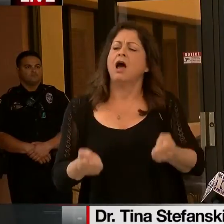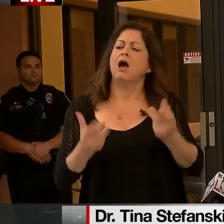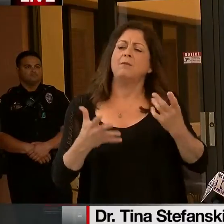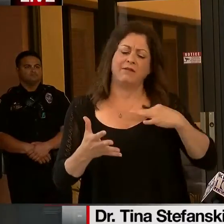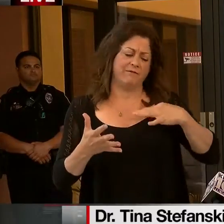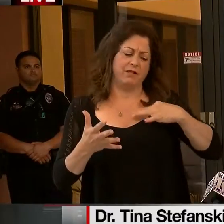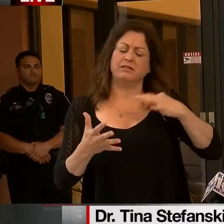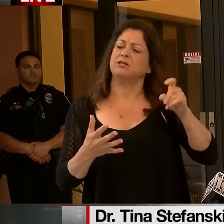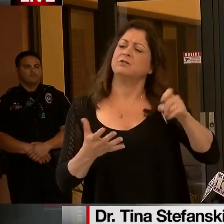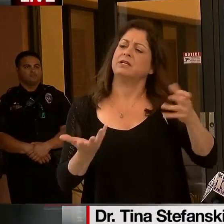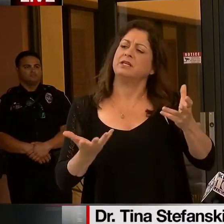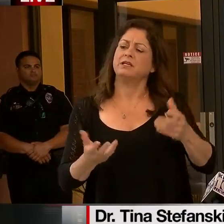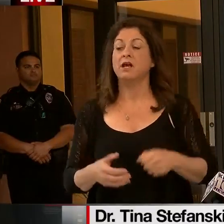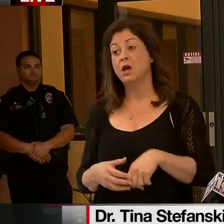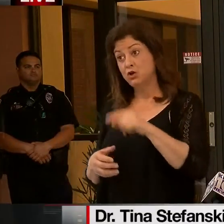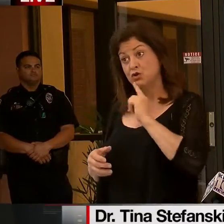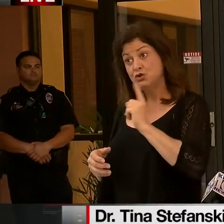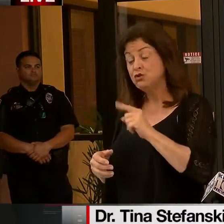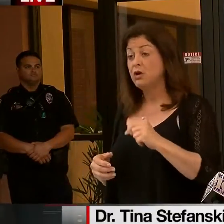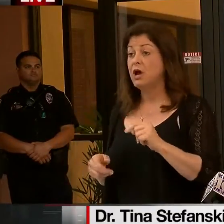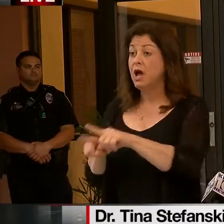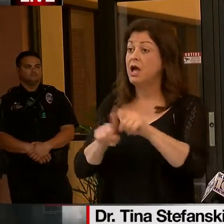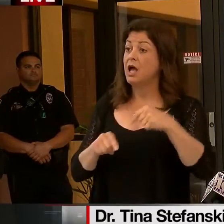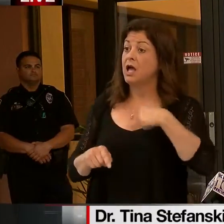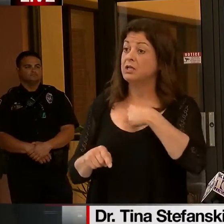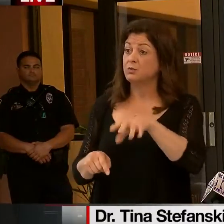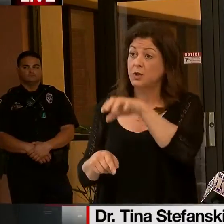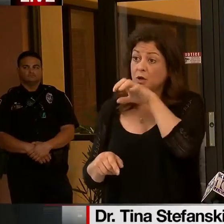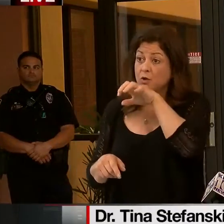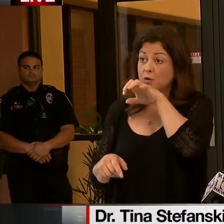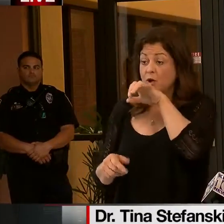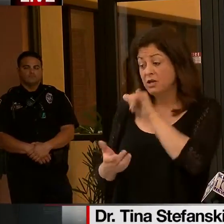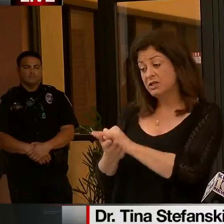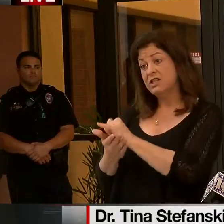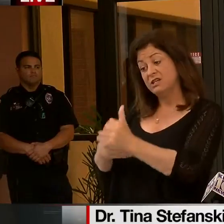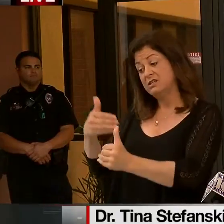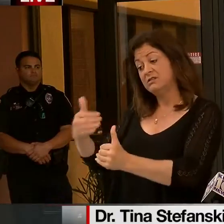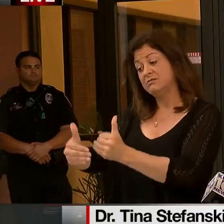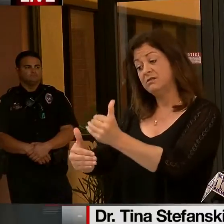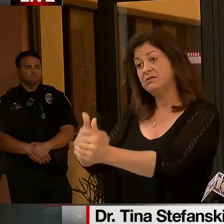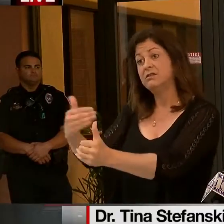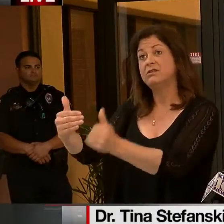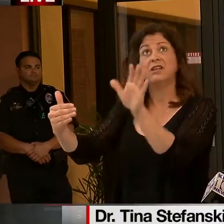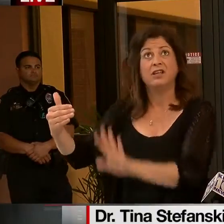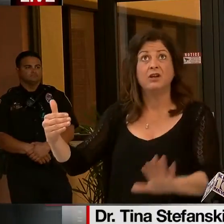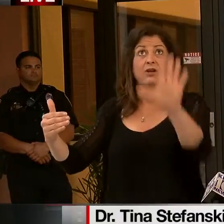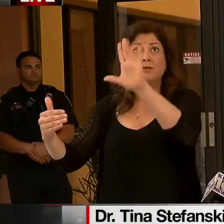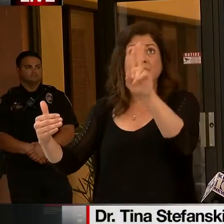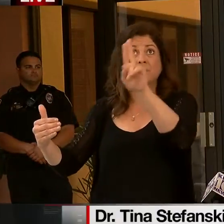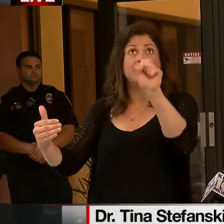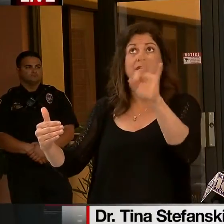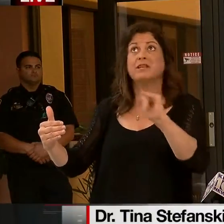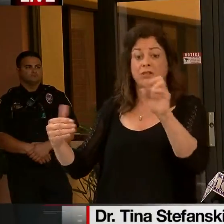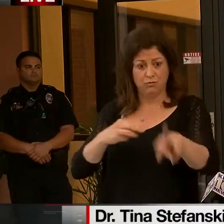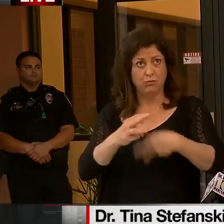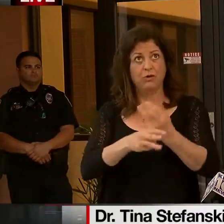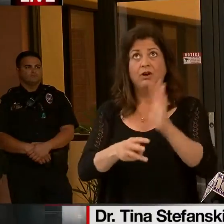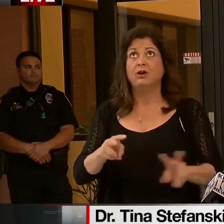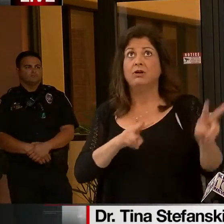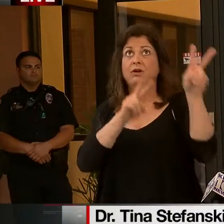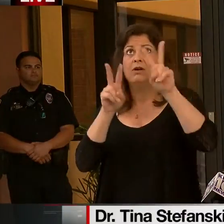sure. So as we watch these crises essentially unfold around the country and around the world, you know, it's